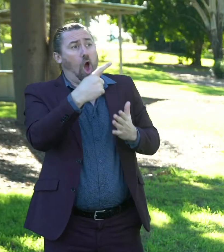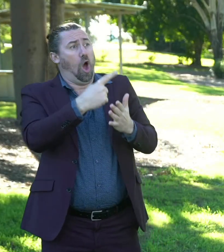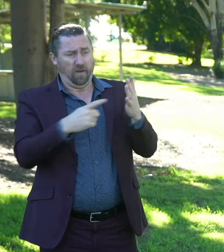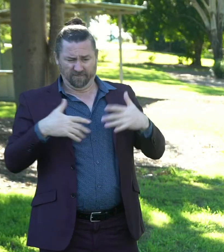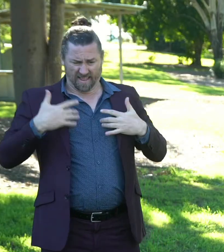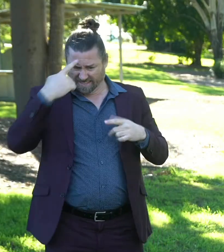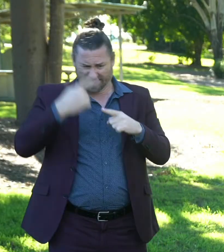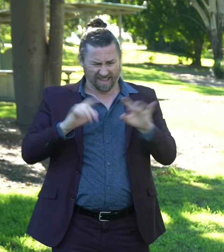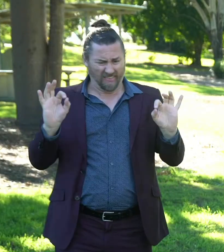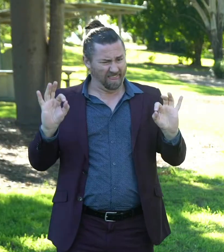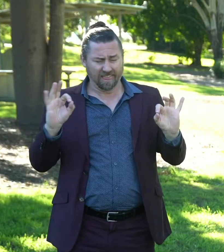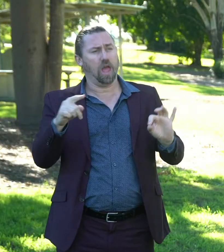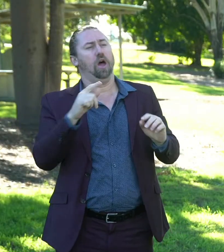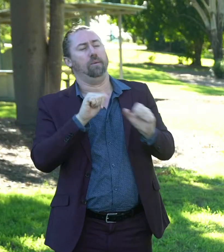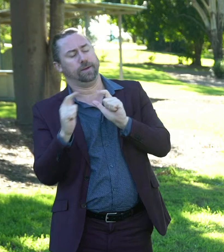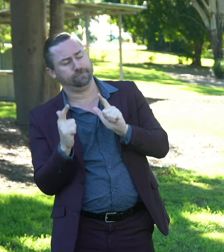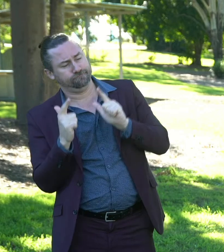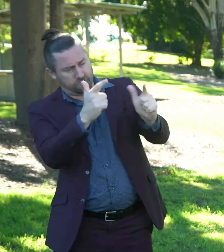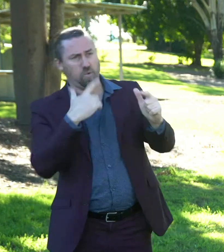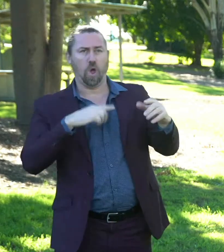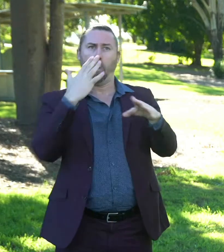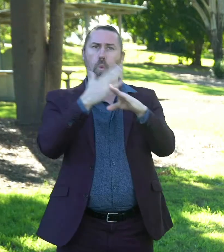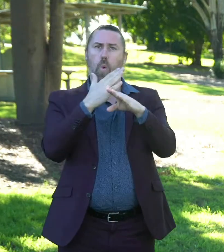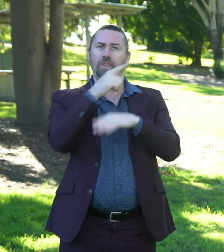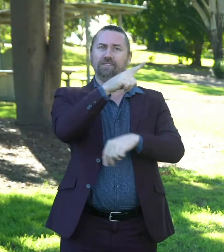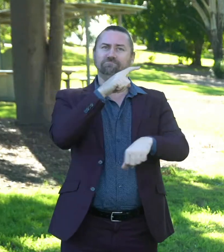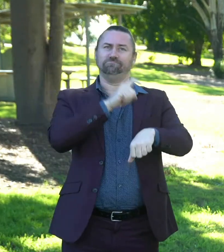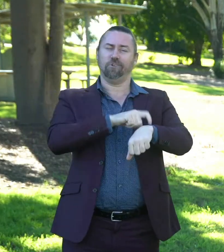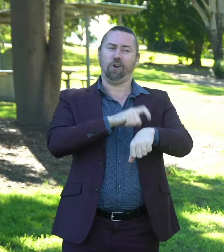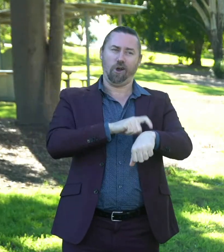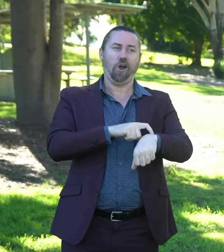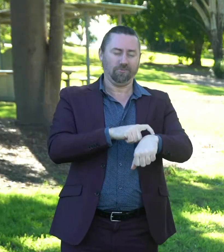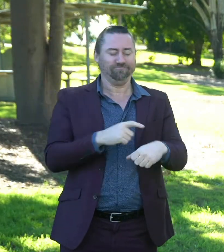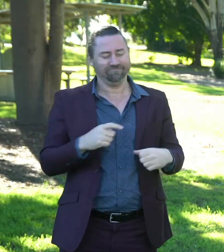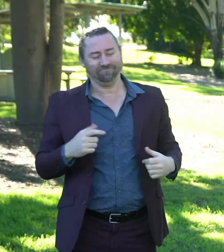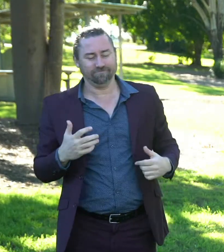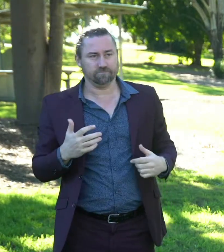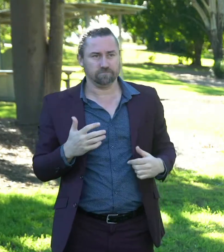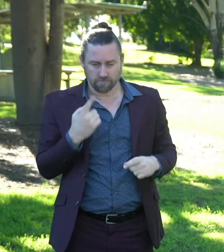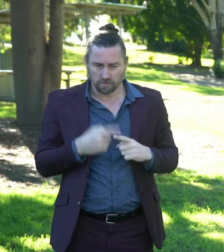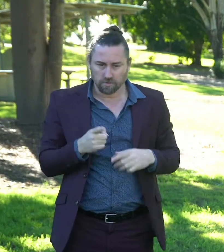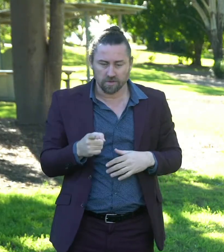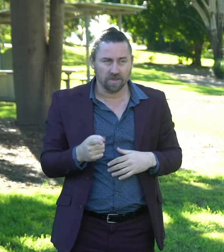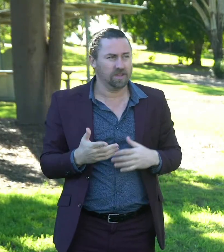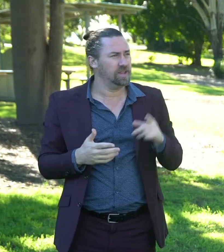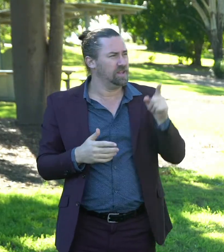she came forward and got tested, although I don't think she got it there.